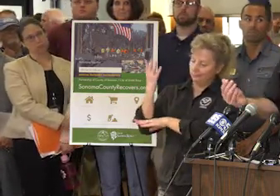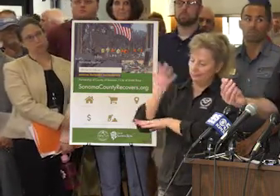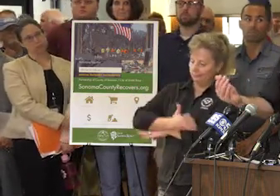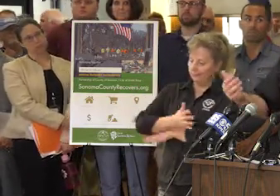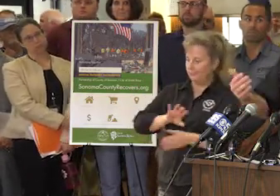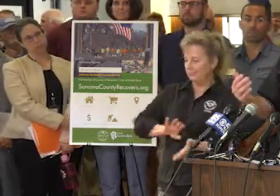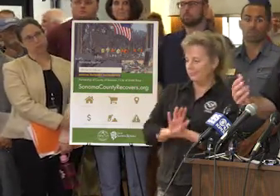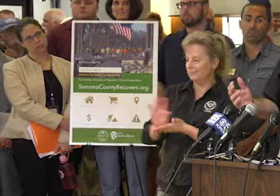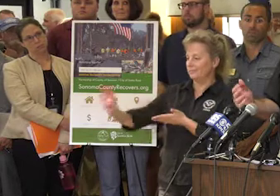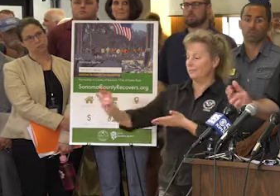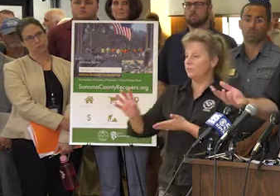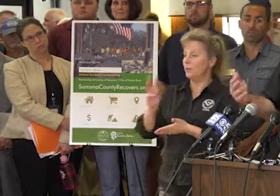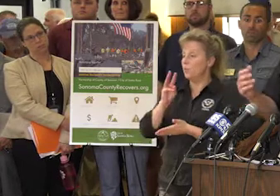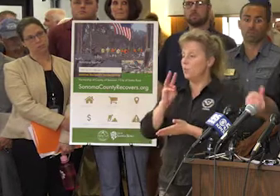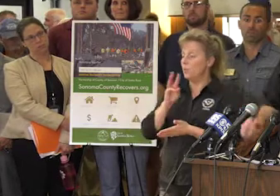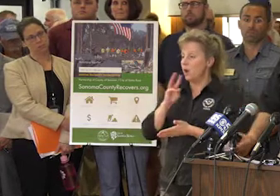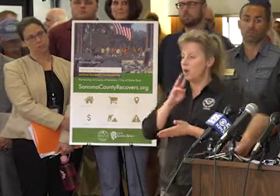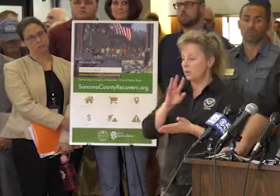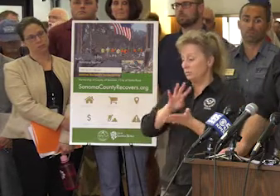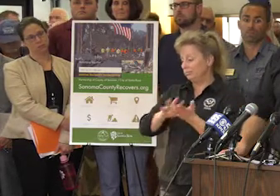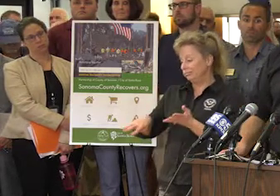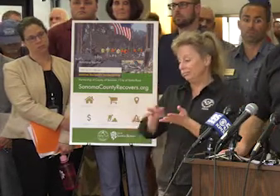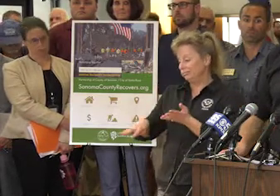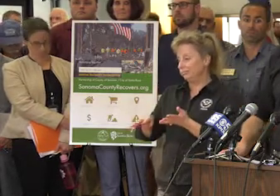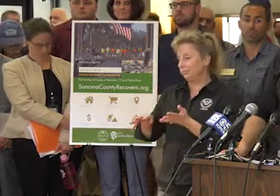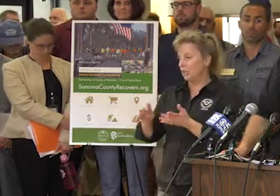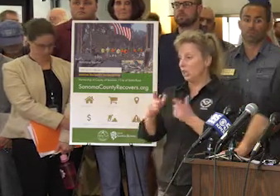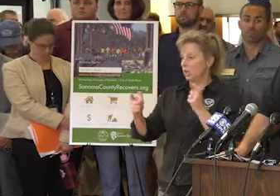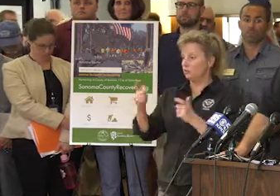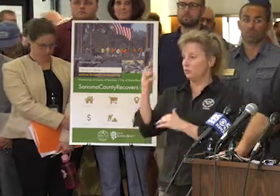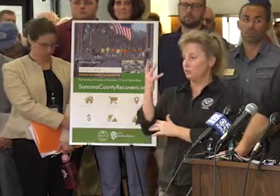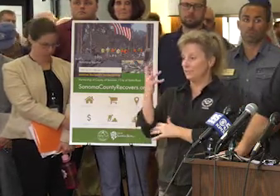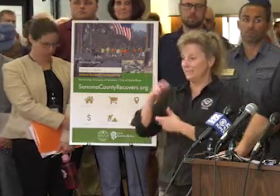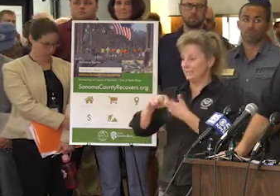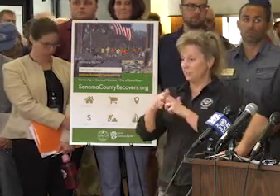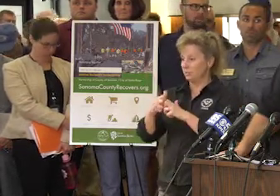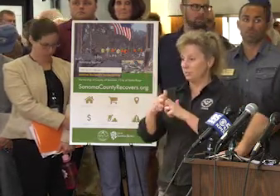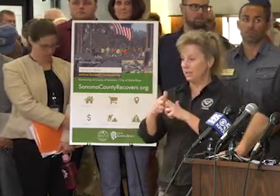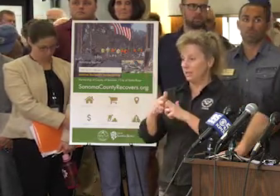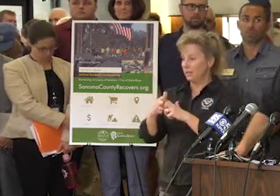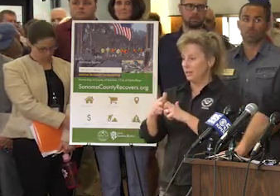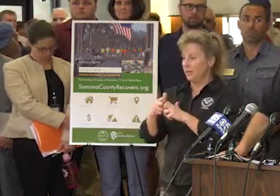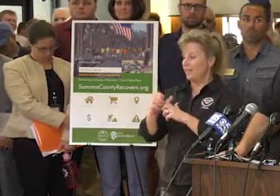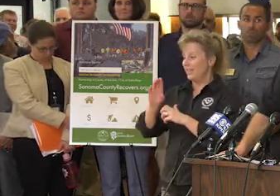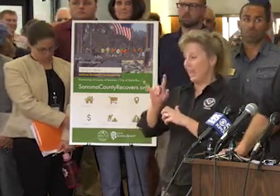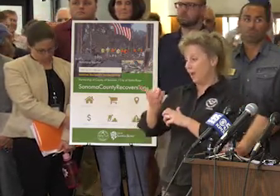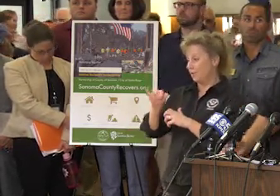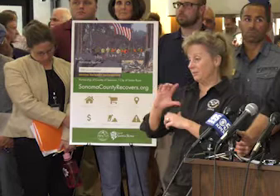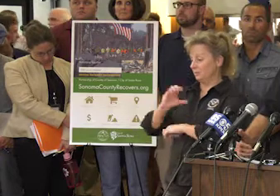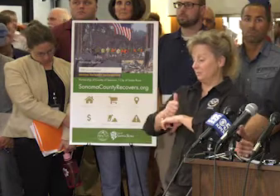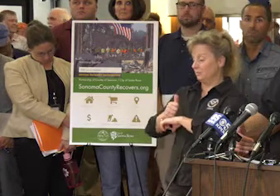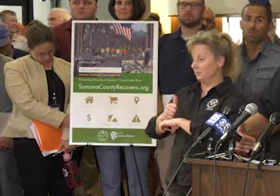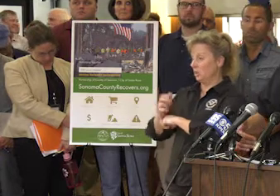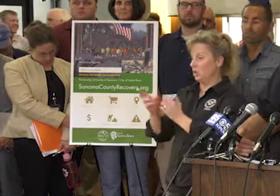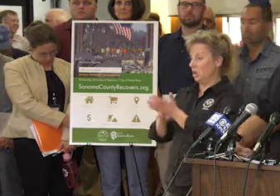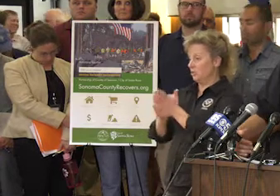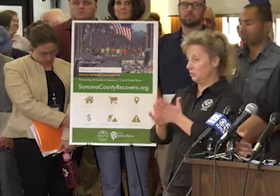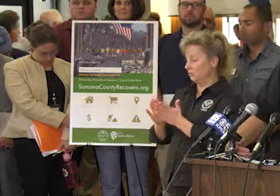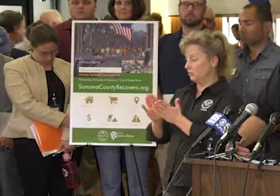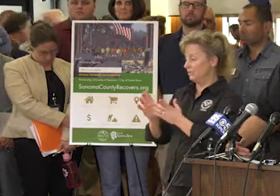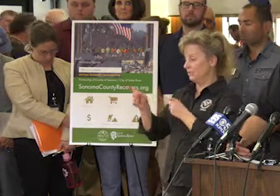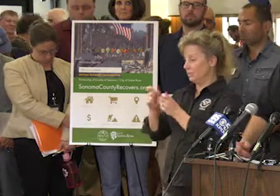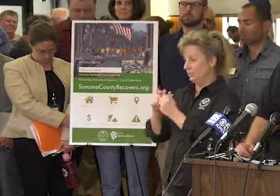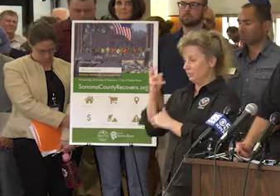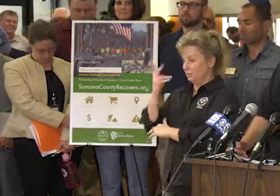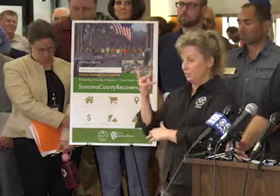as watershed issues and larger tree issues, the county's mobilizing contractors to address watershed issues. And we actually have a task